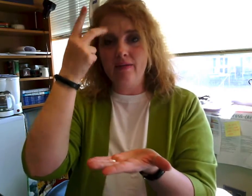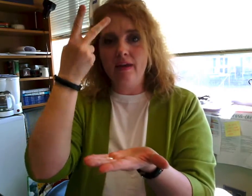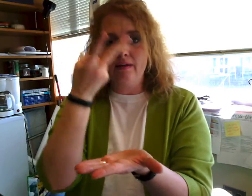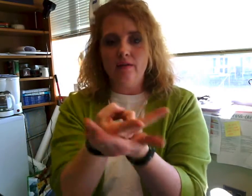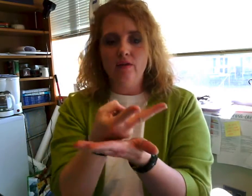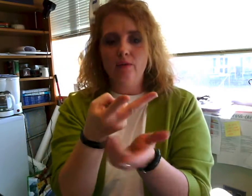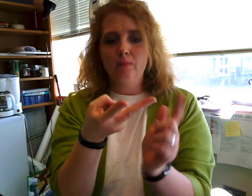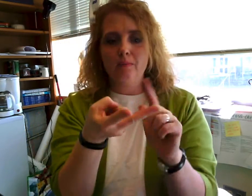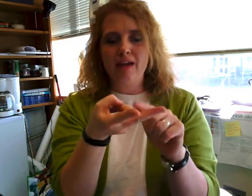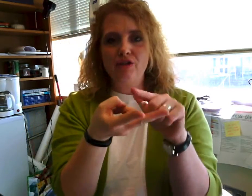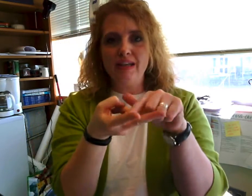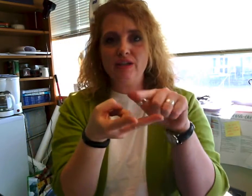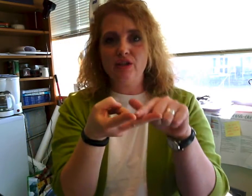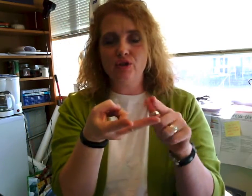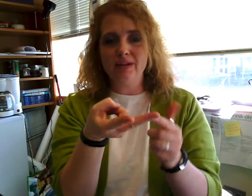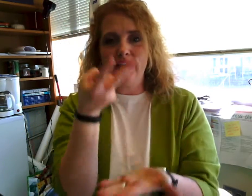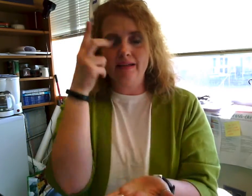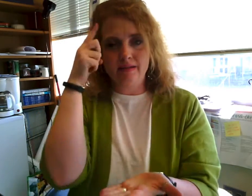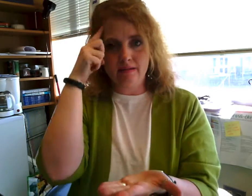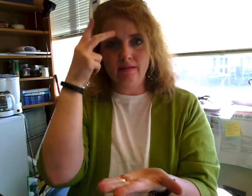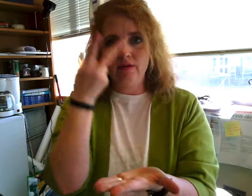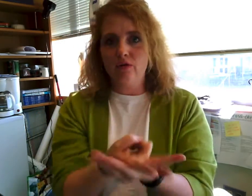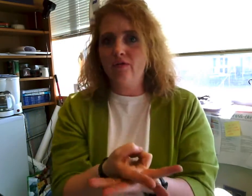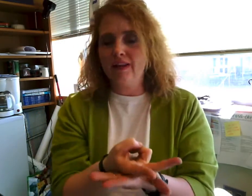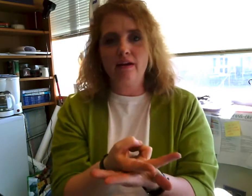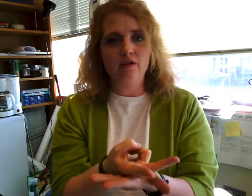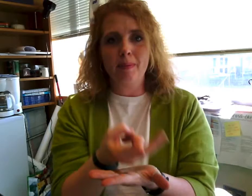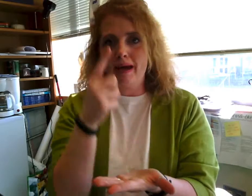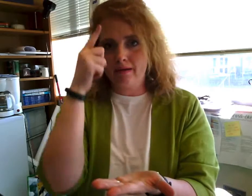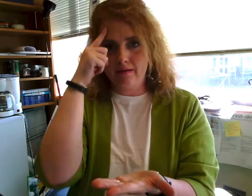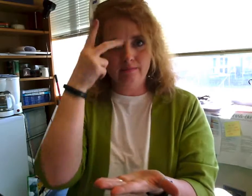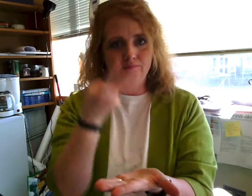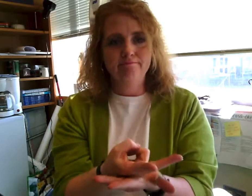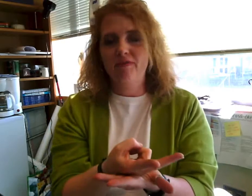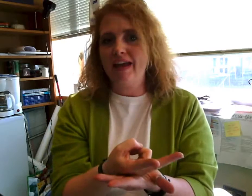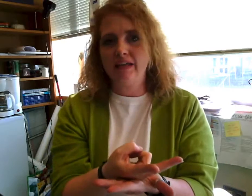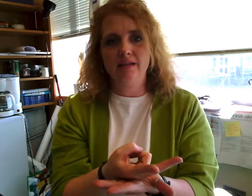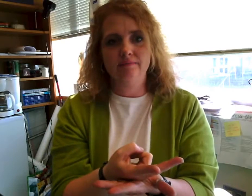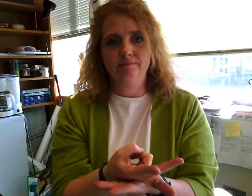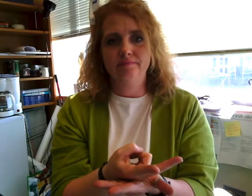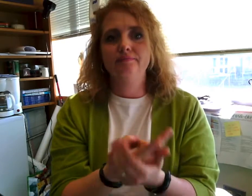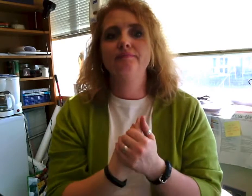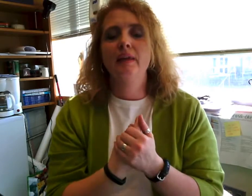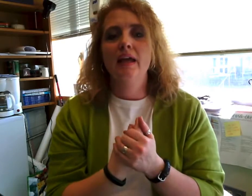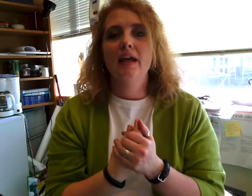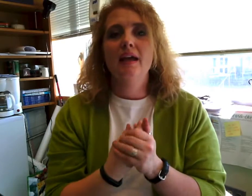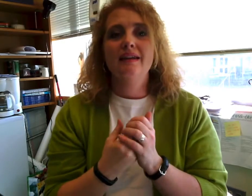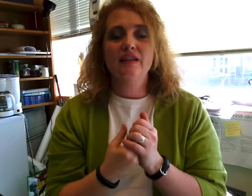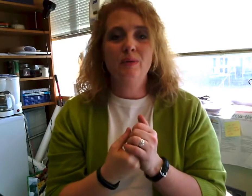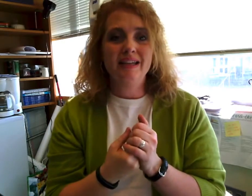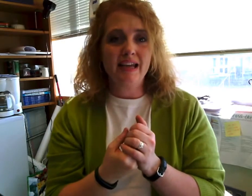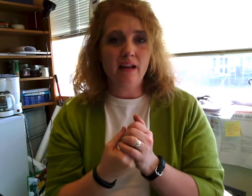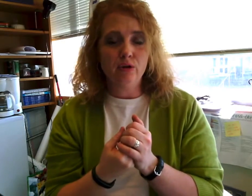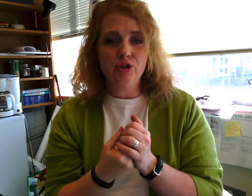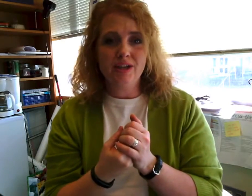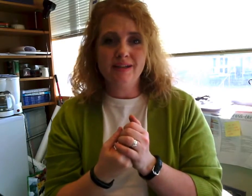and then imagine these as your legs. You're flat on your back. Faint. Next one is